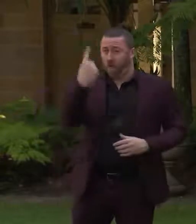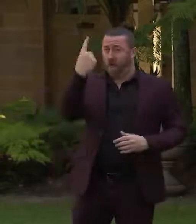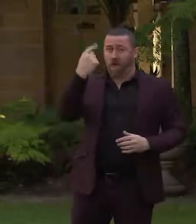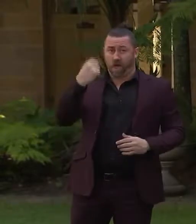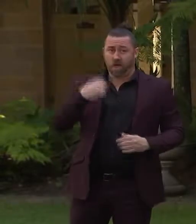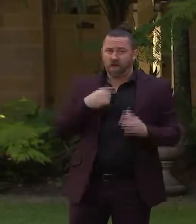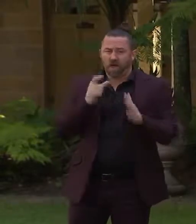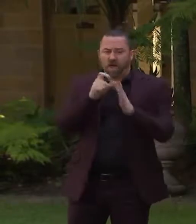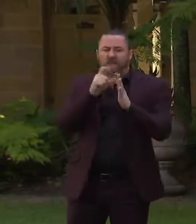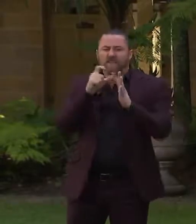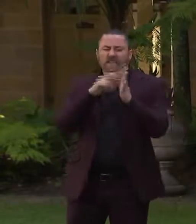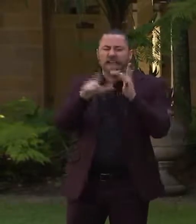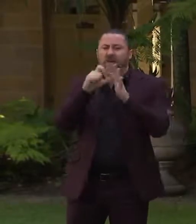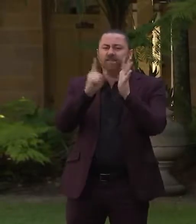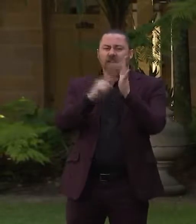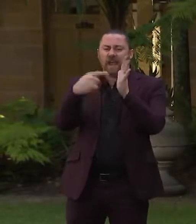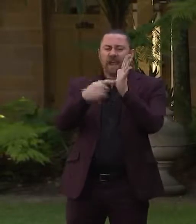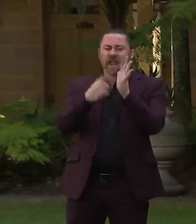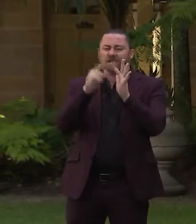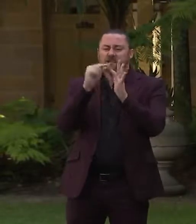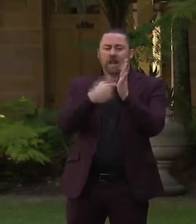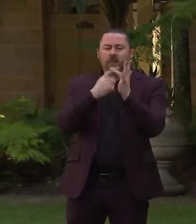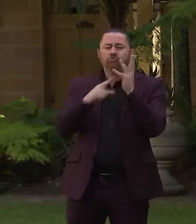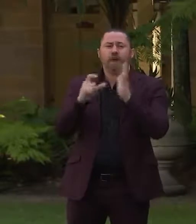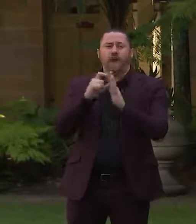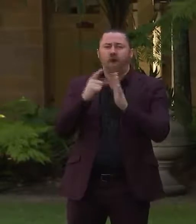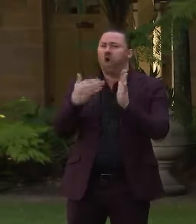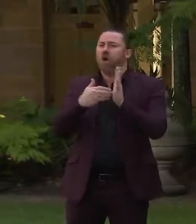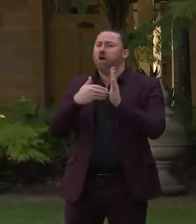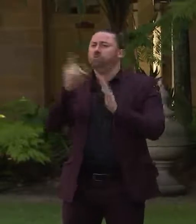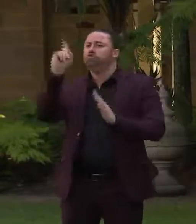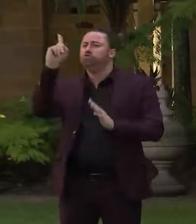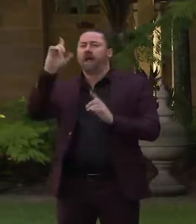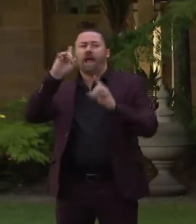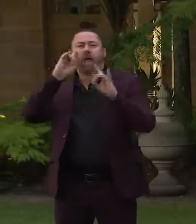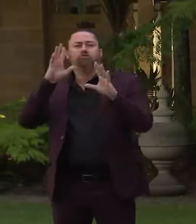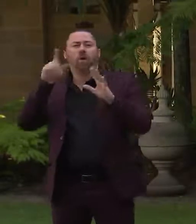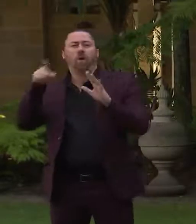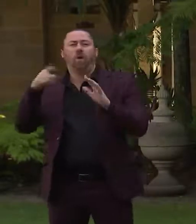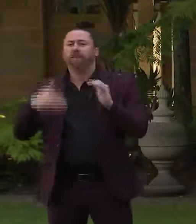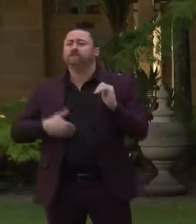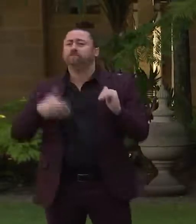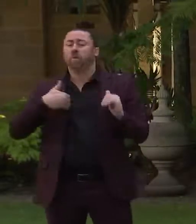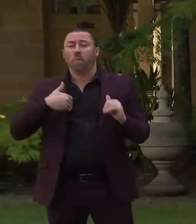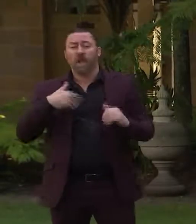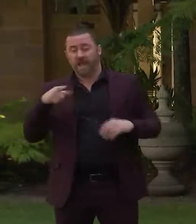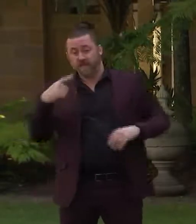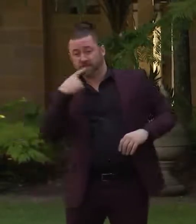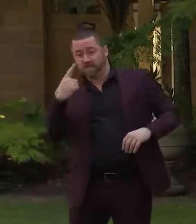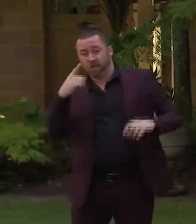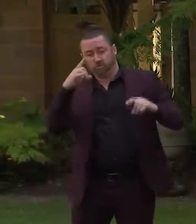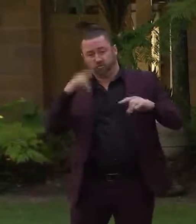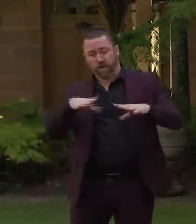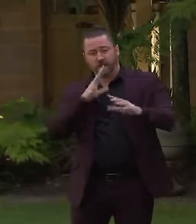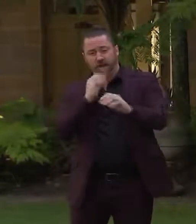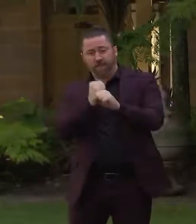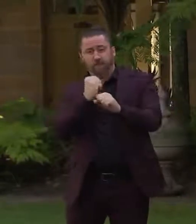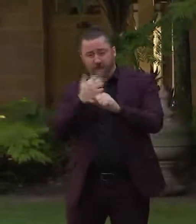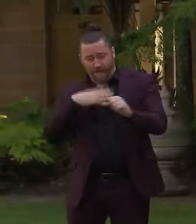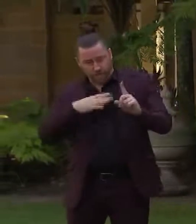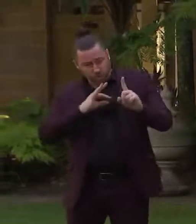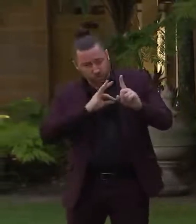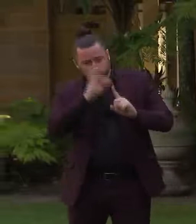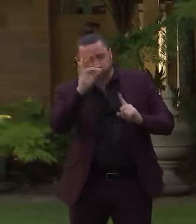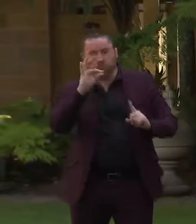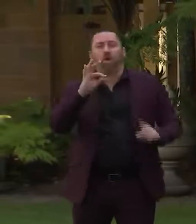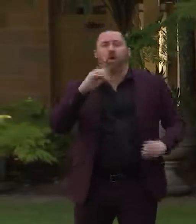made by David Littleproud on the Today Show this morning. He said that if the federal government needs to do better, then they